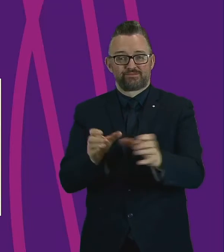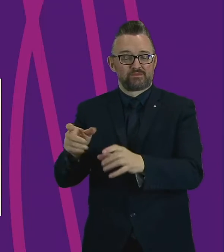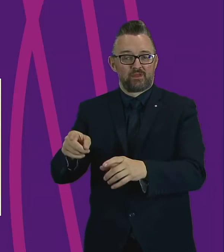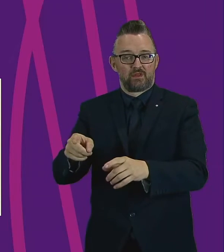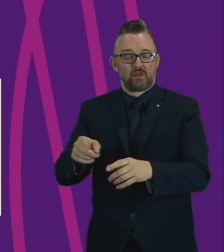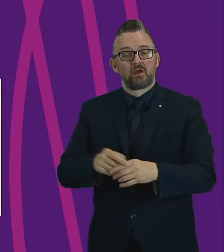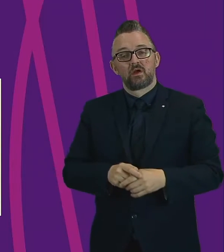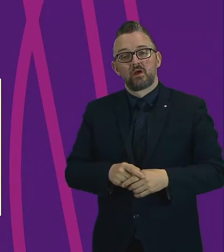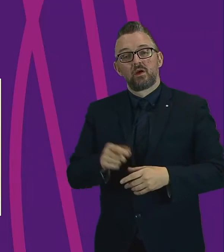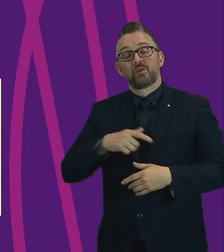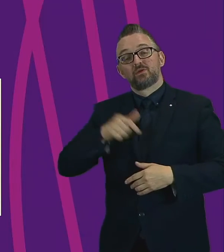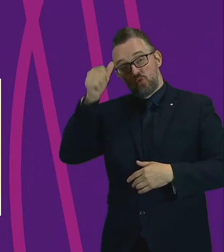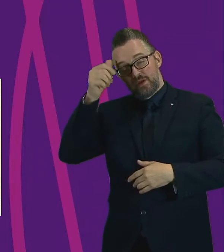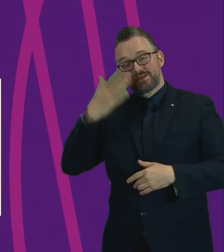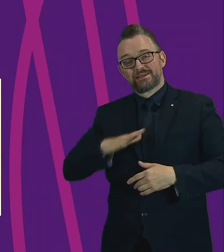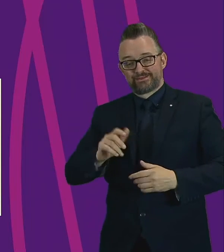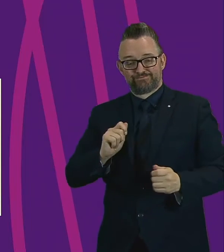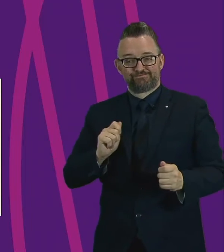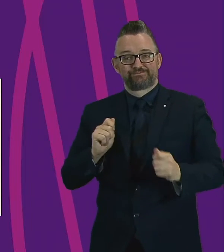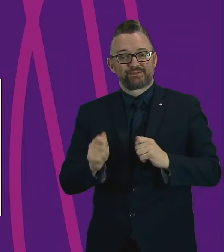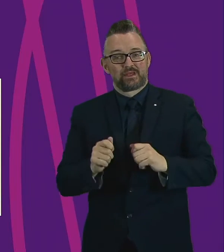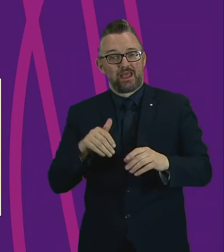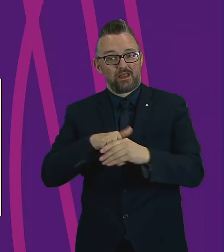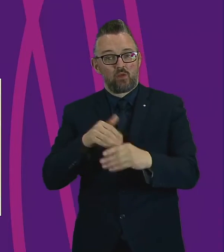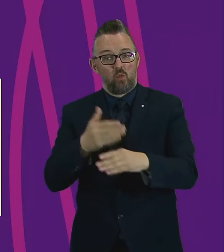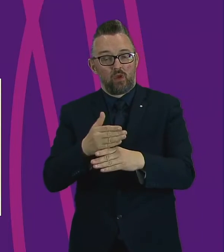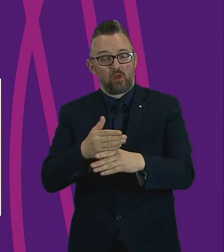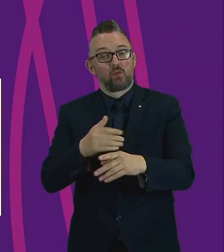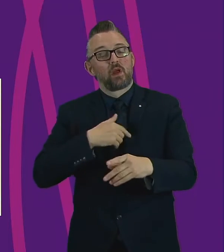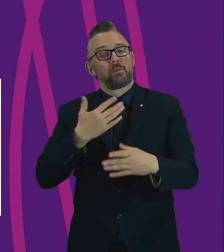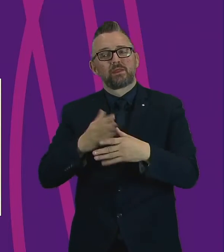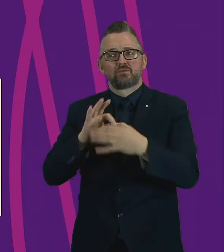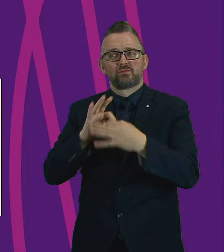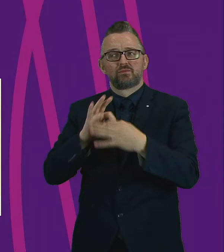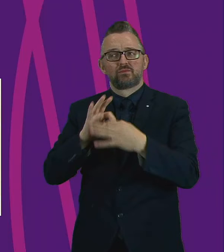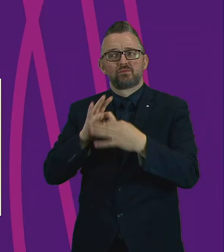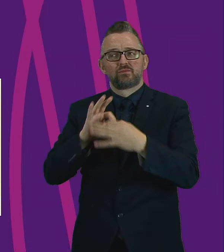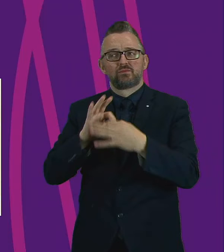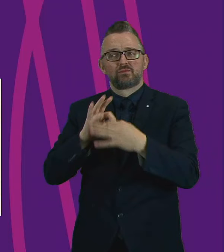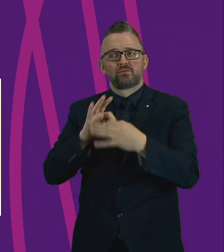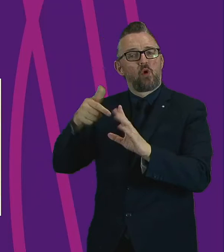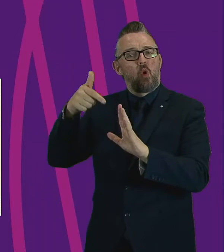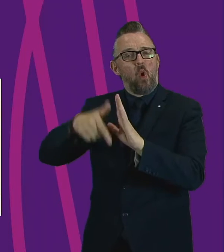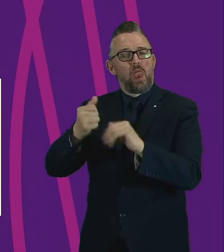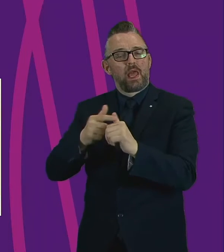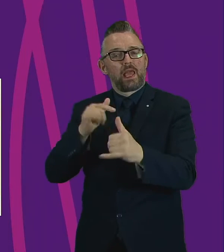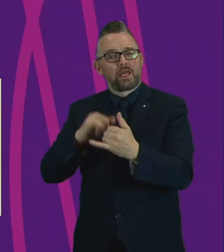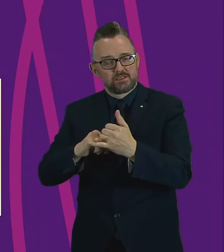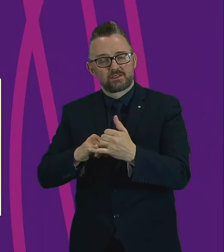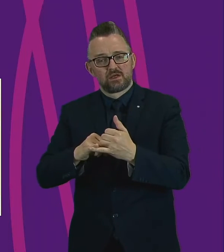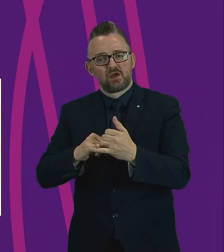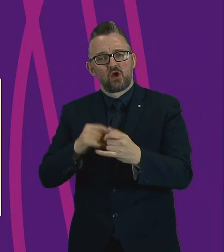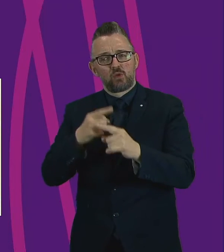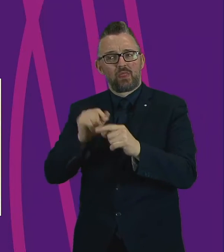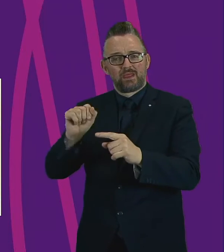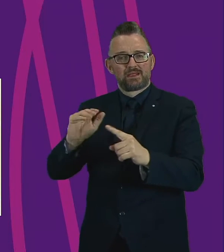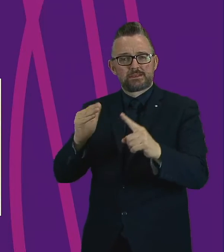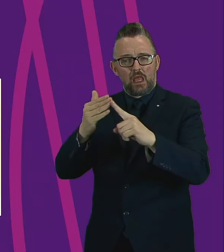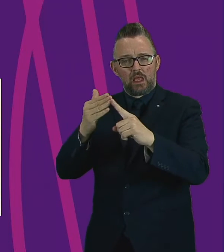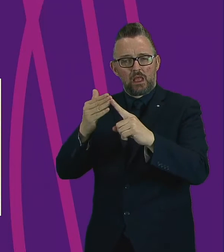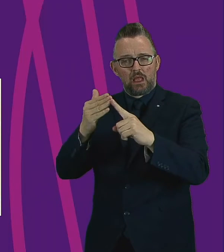to a new way of business. And recently I've spoken with BP, Oil and Gas UK, as well as the OGA, discussing issues around their targets